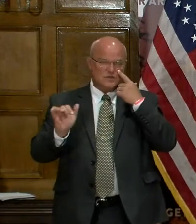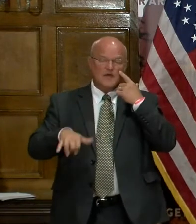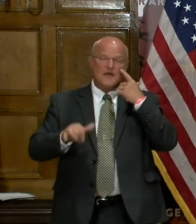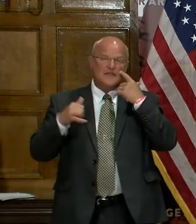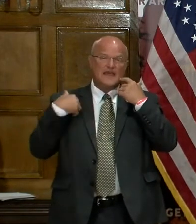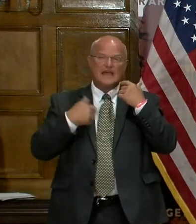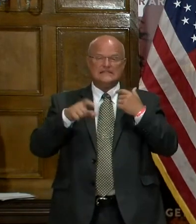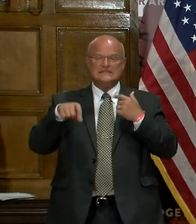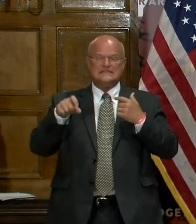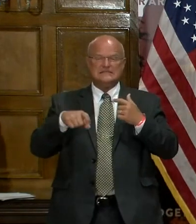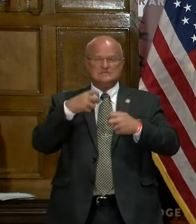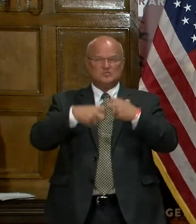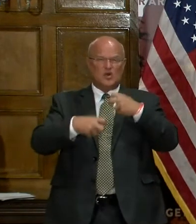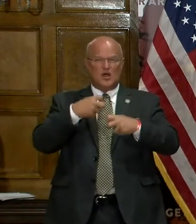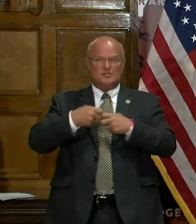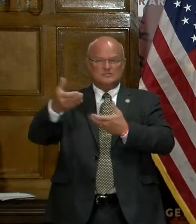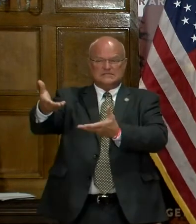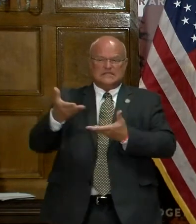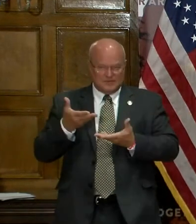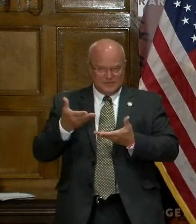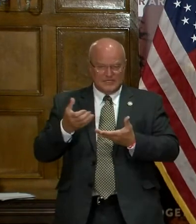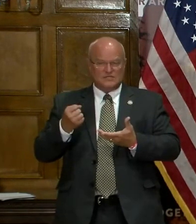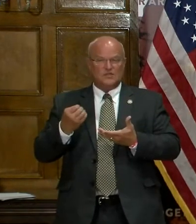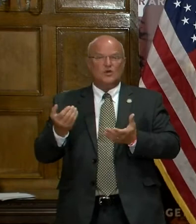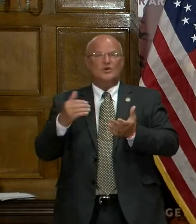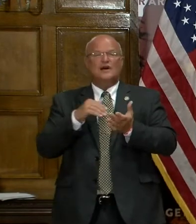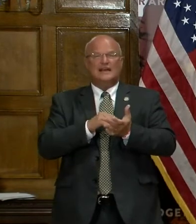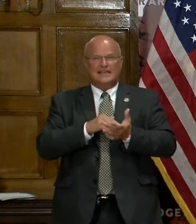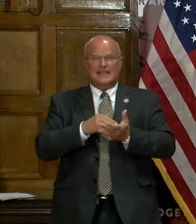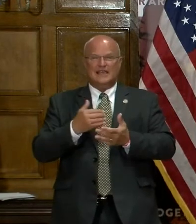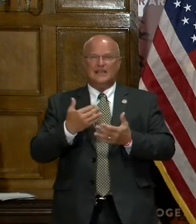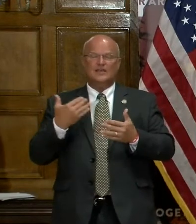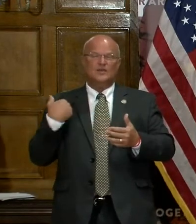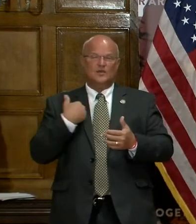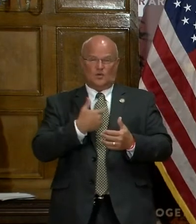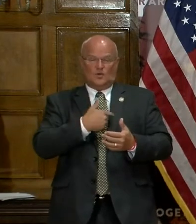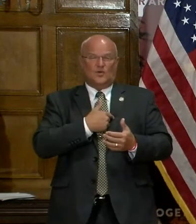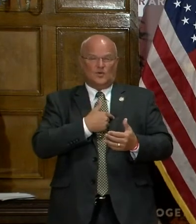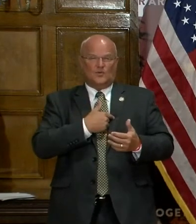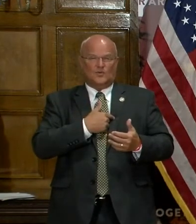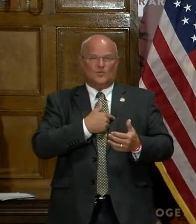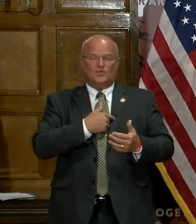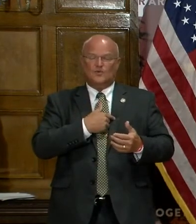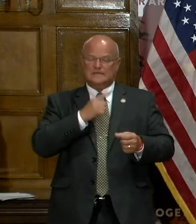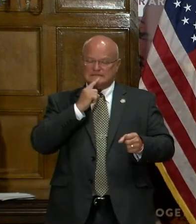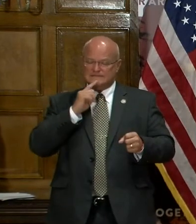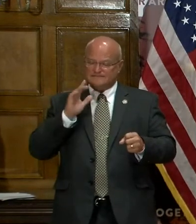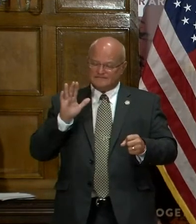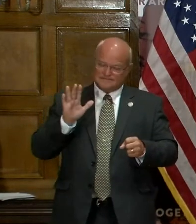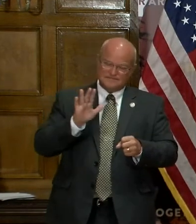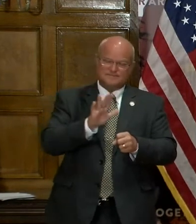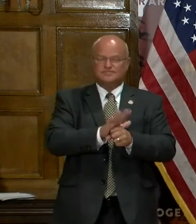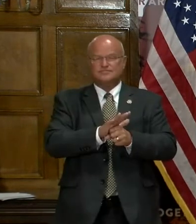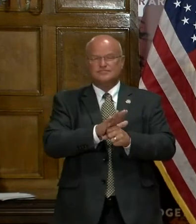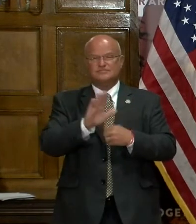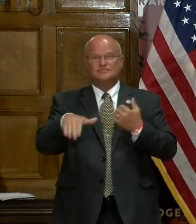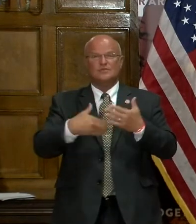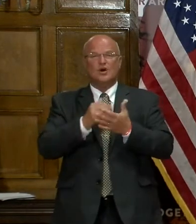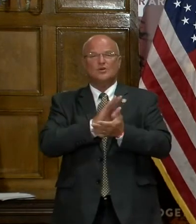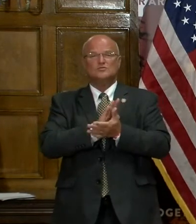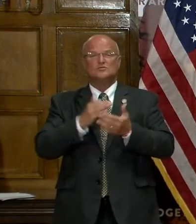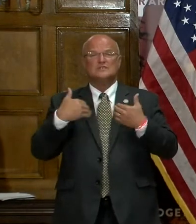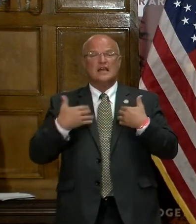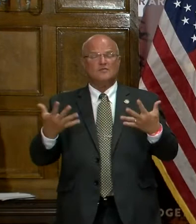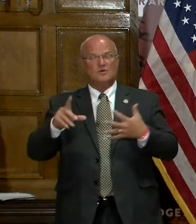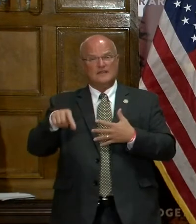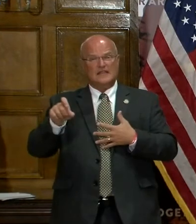that were encountering supply chain issues. So again, we're very dedicated to make sure that all schools have what they